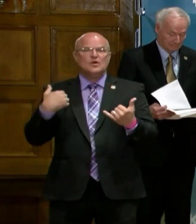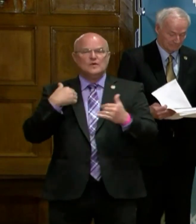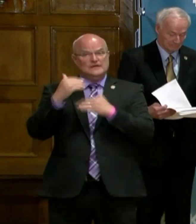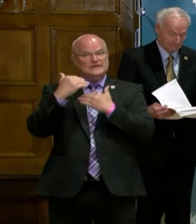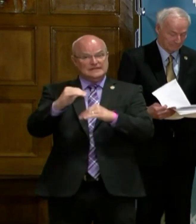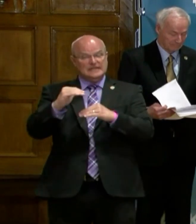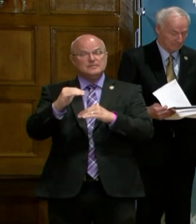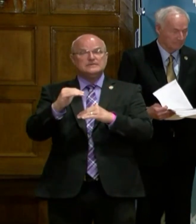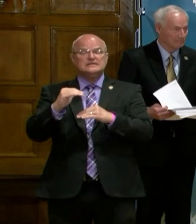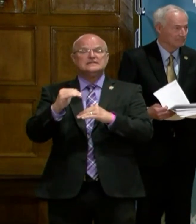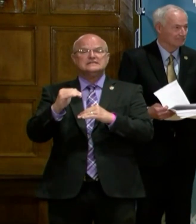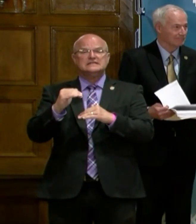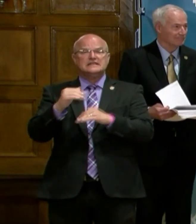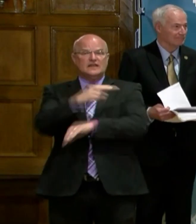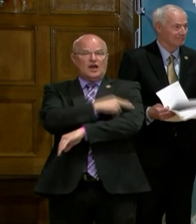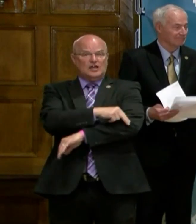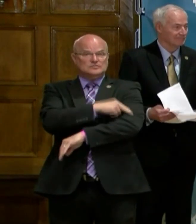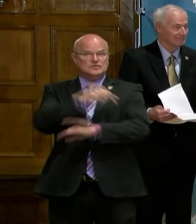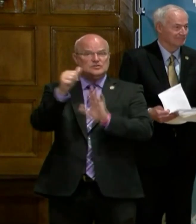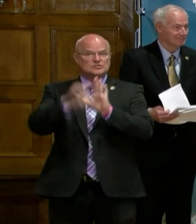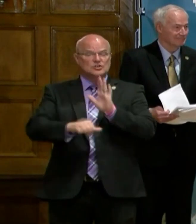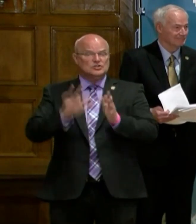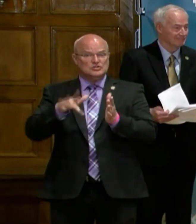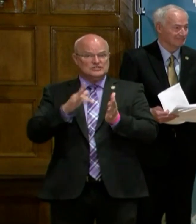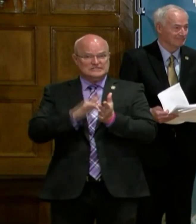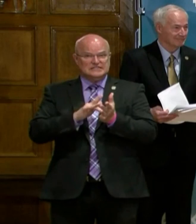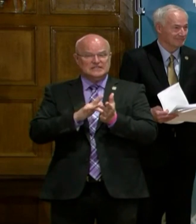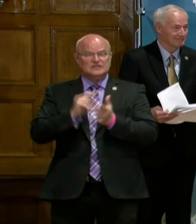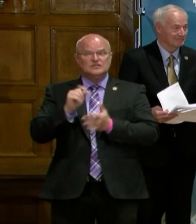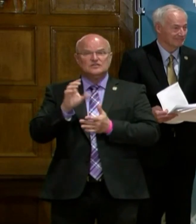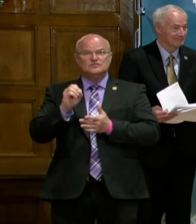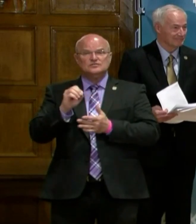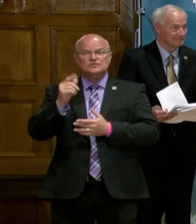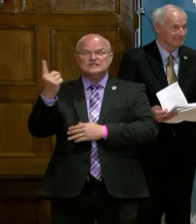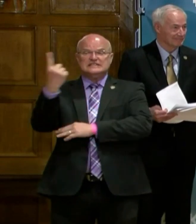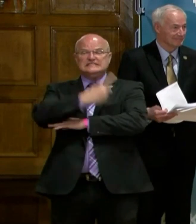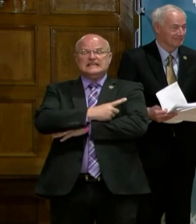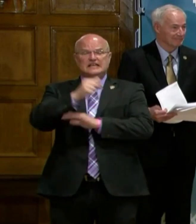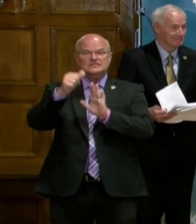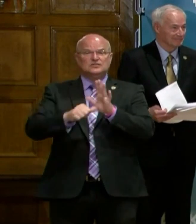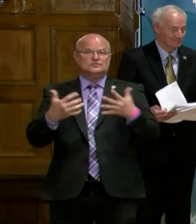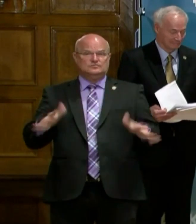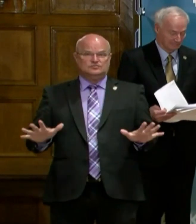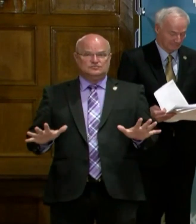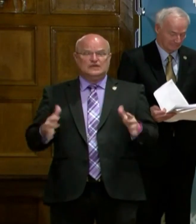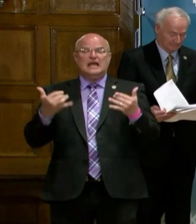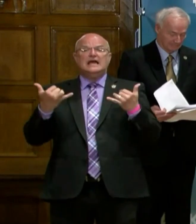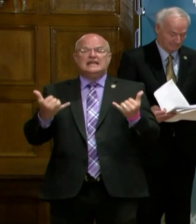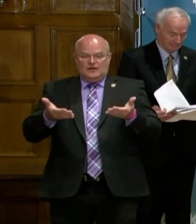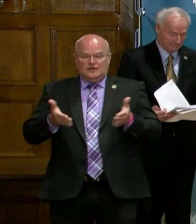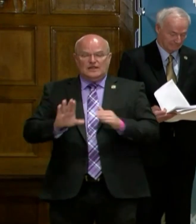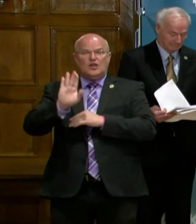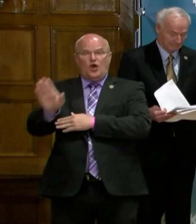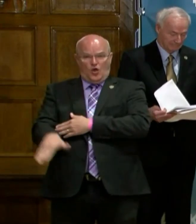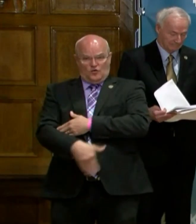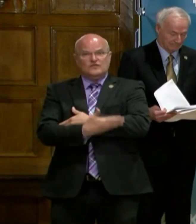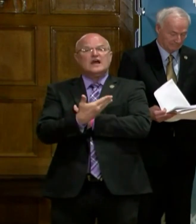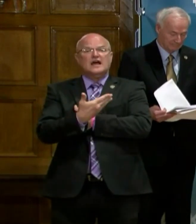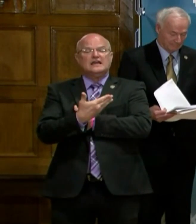limited the hospital surgical centers to day surgery. And now we will allow